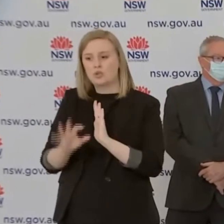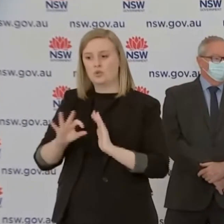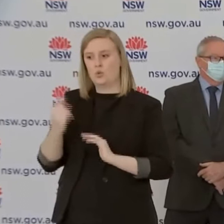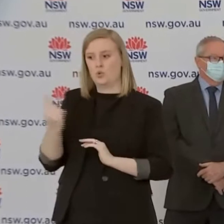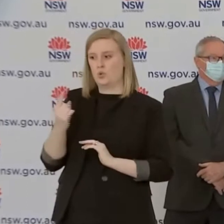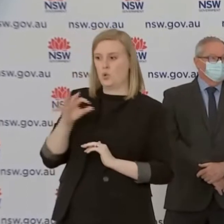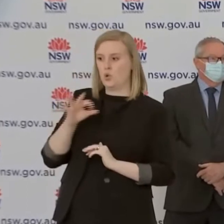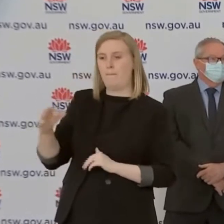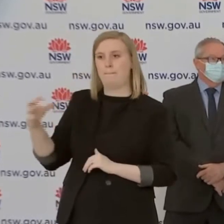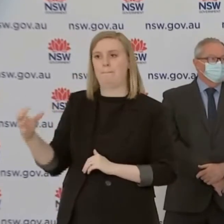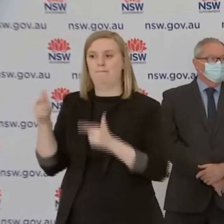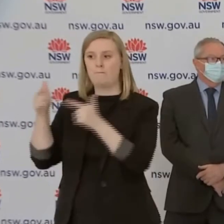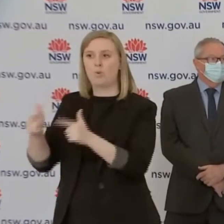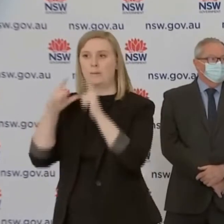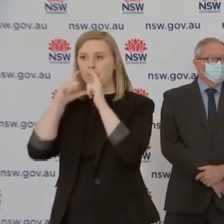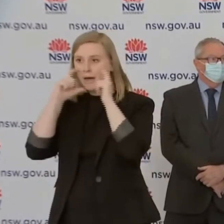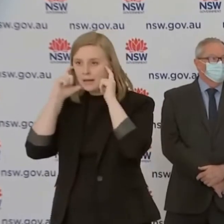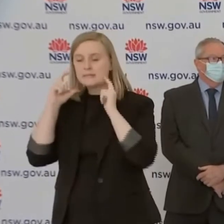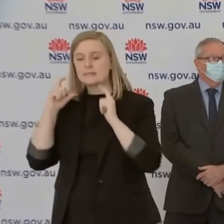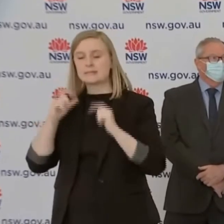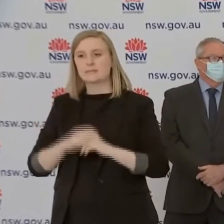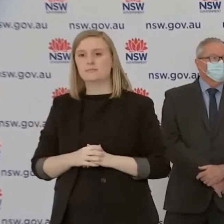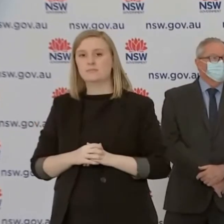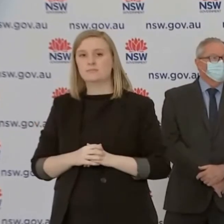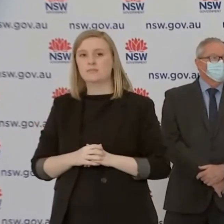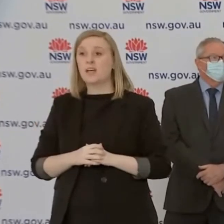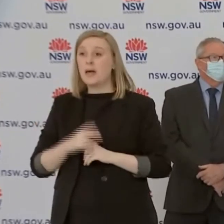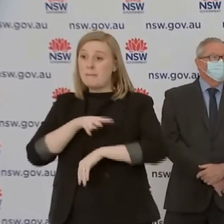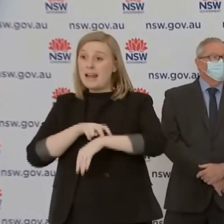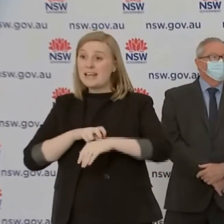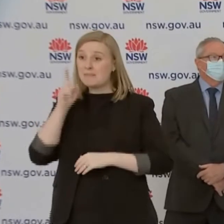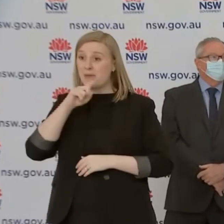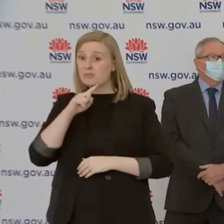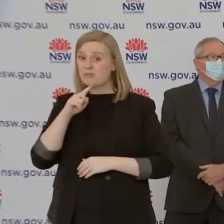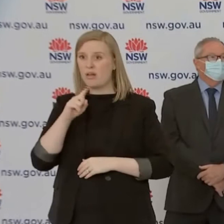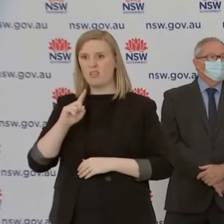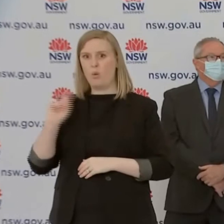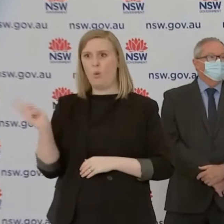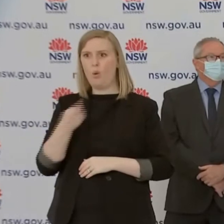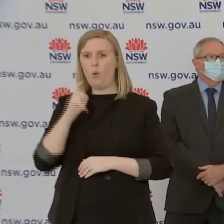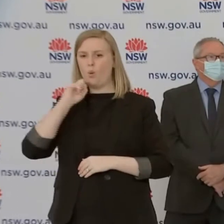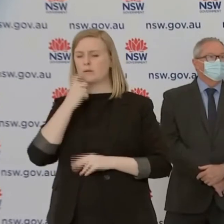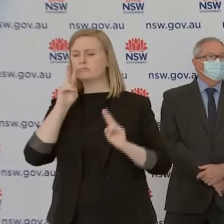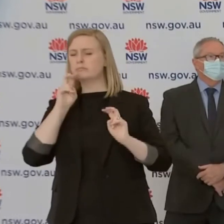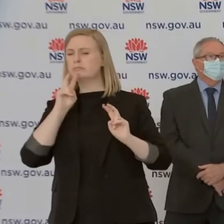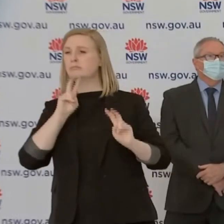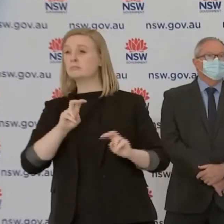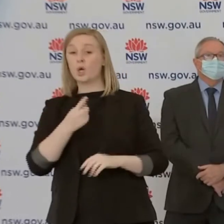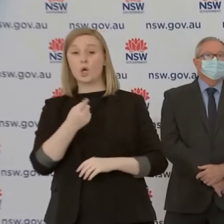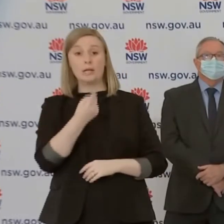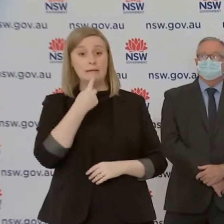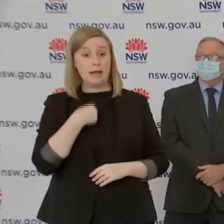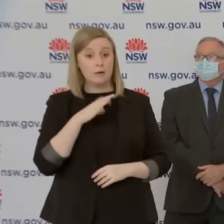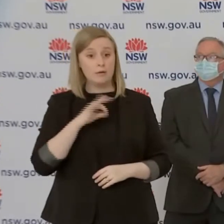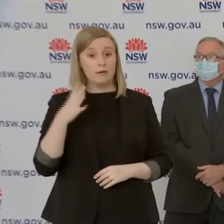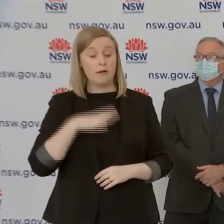that every single police officer is an investigator. They will deal with every single circumstance on its merits in terms